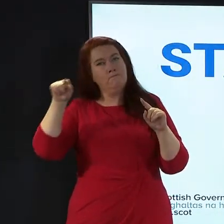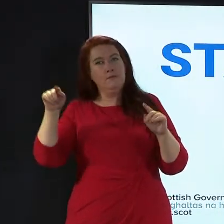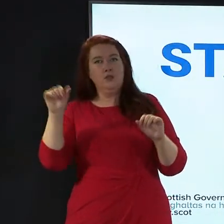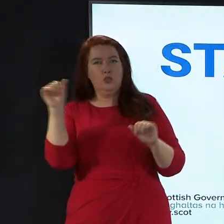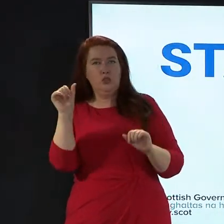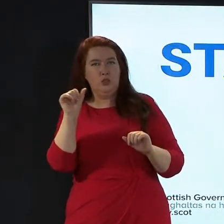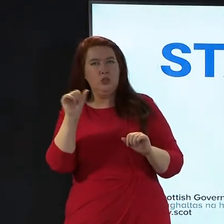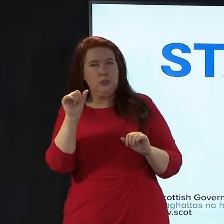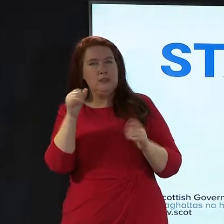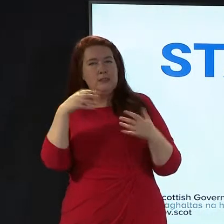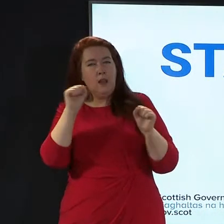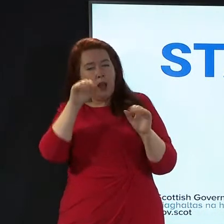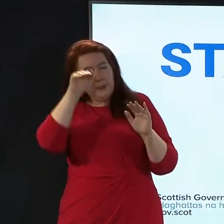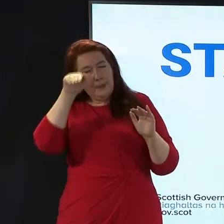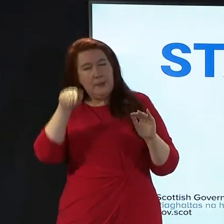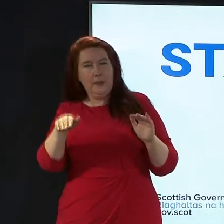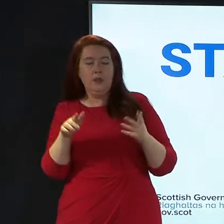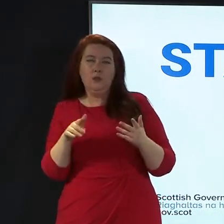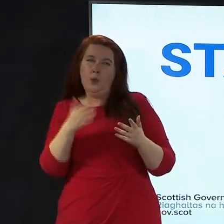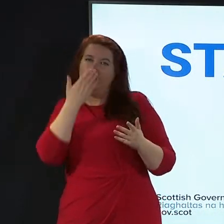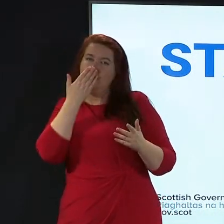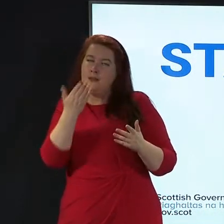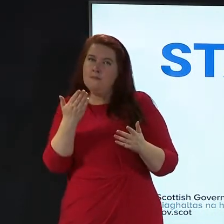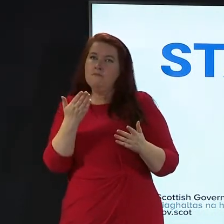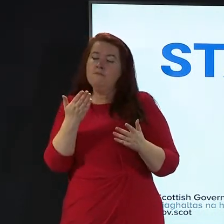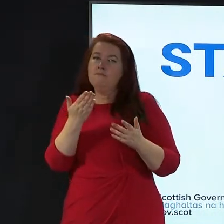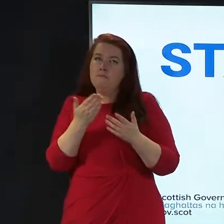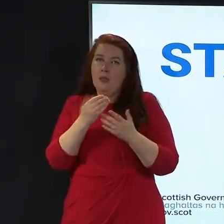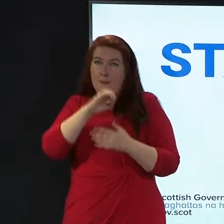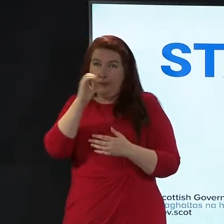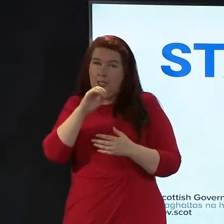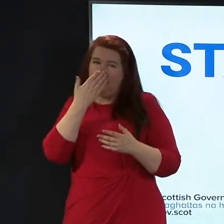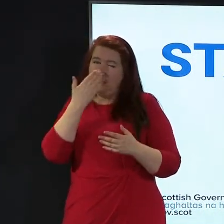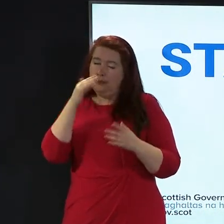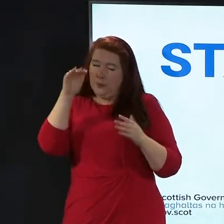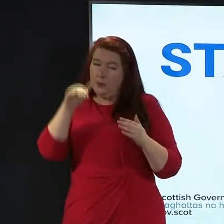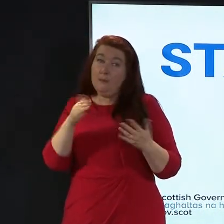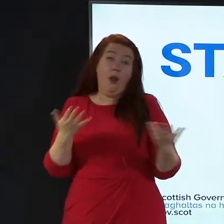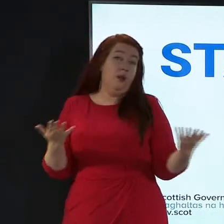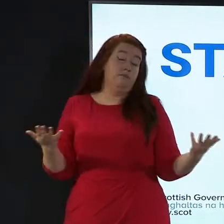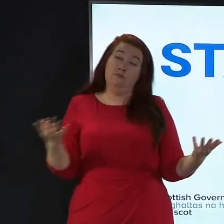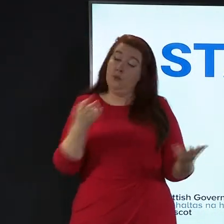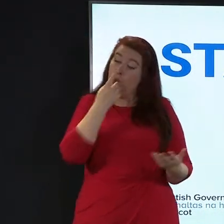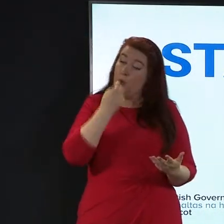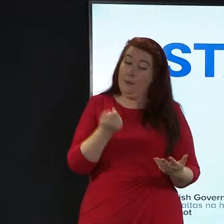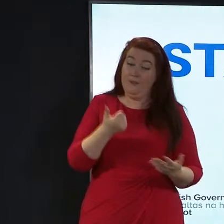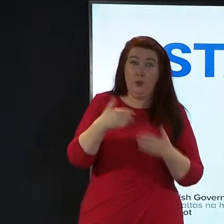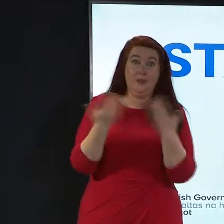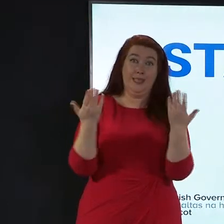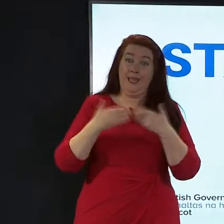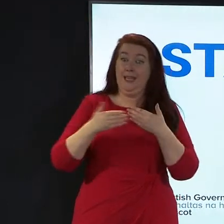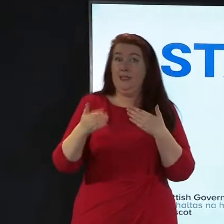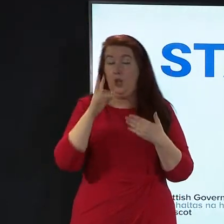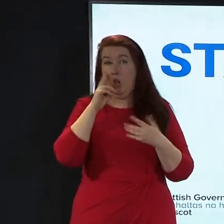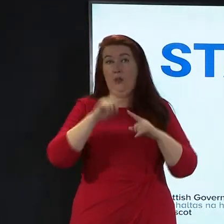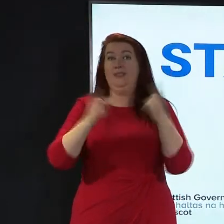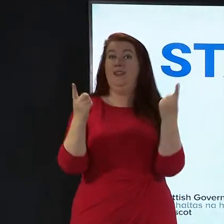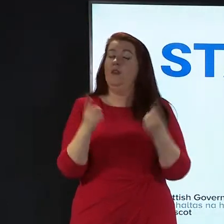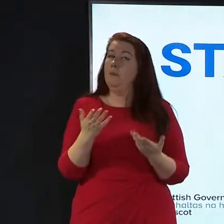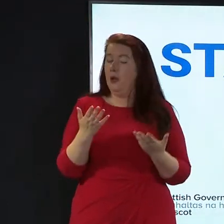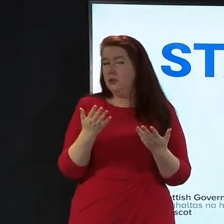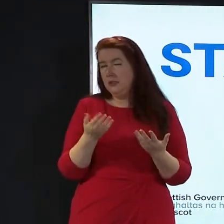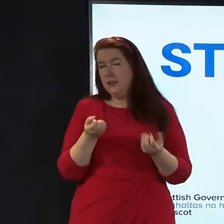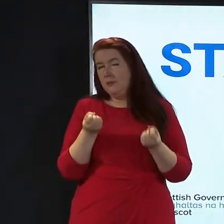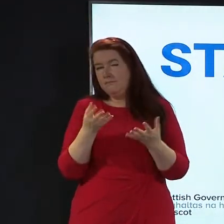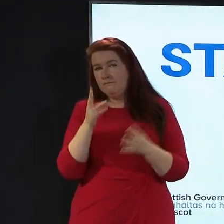seeing what appears to be a slight slowing of the rate of increase. But as I say, I could be standing here in a few days and that would look very different. But it's just to